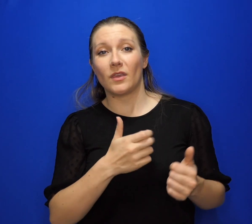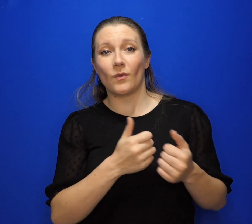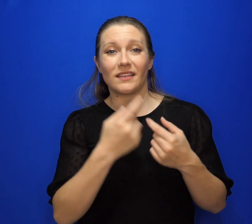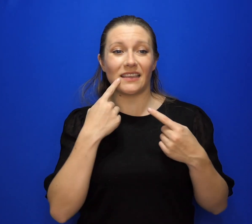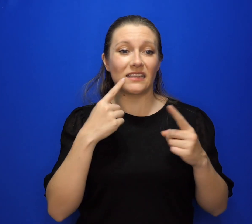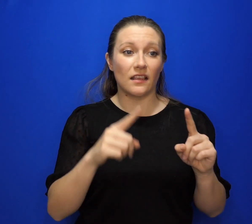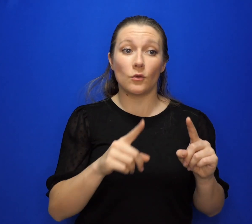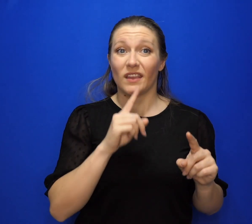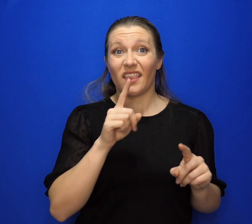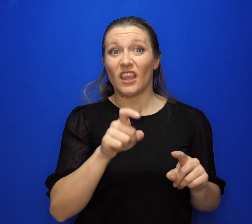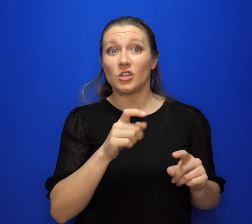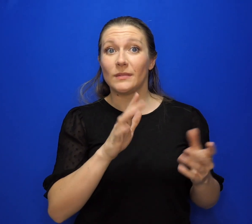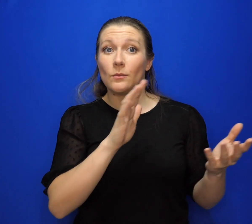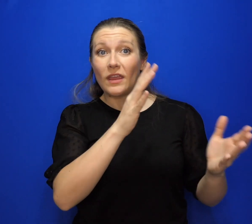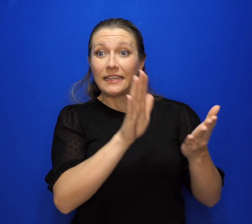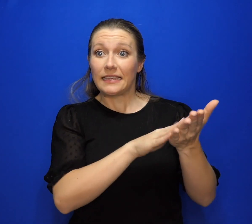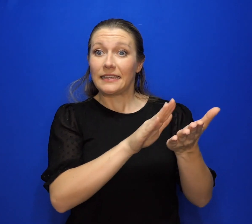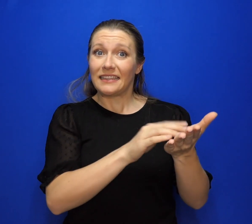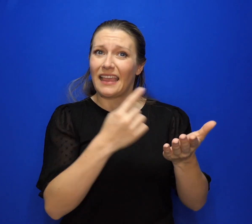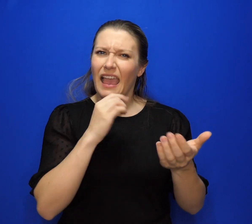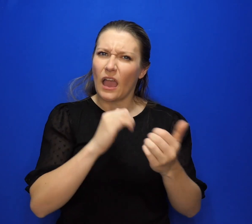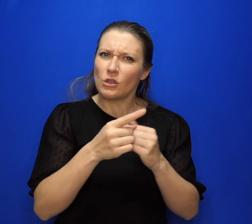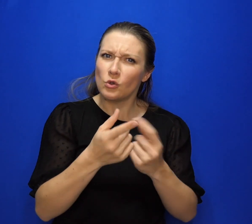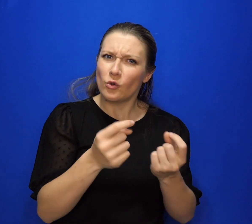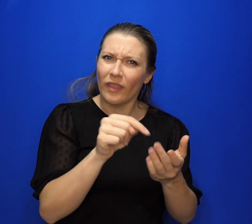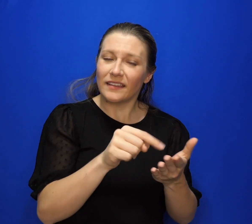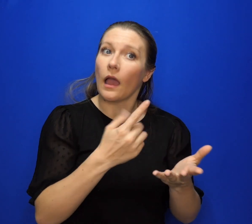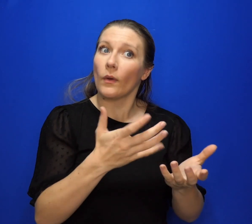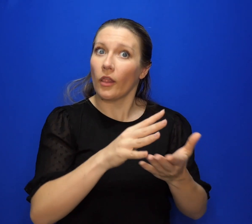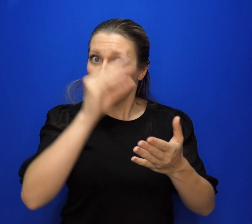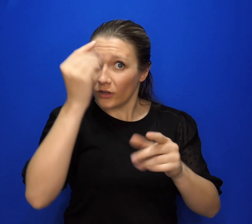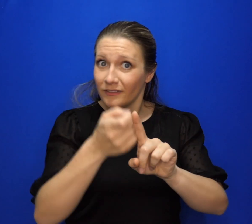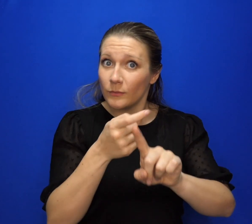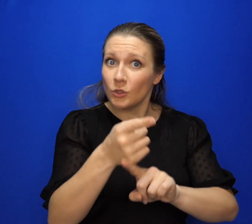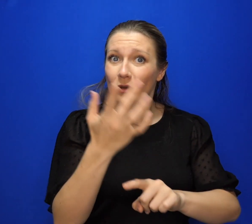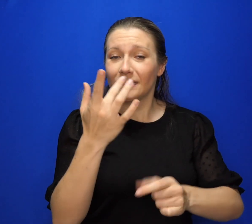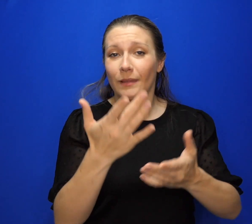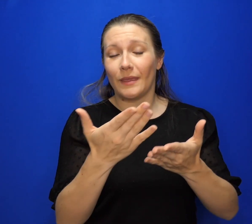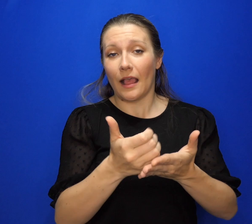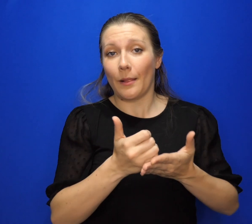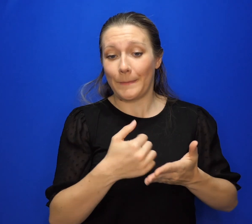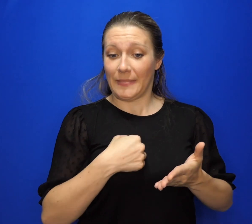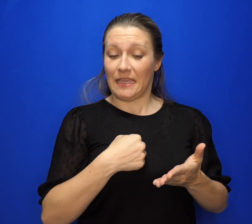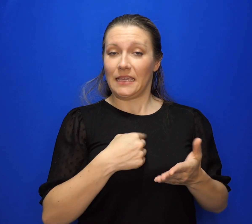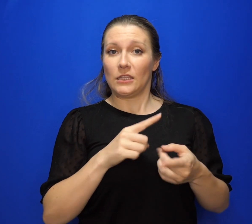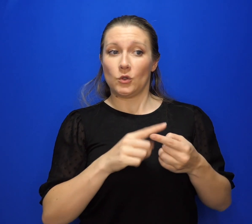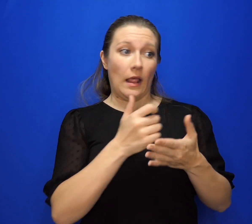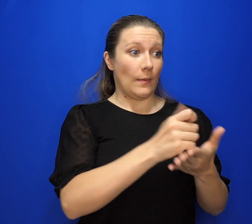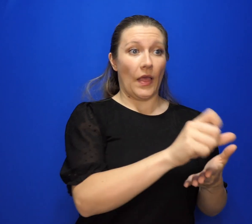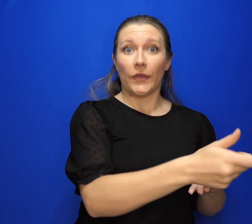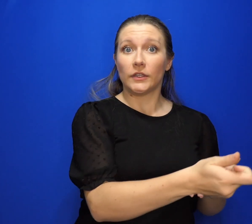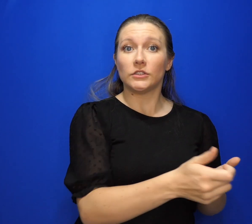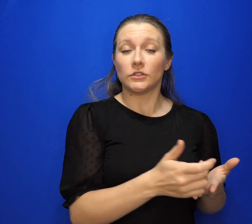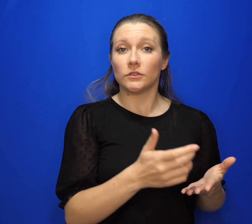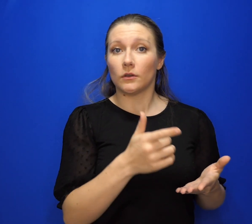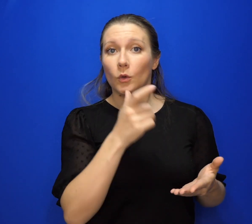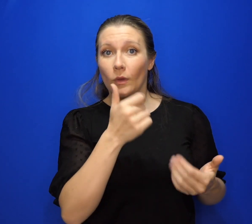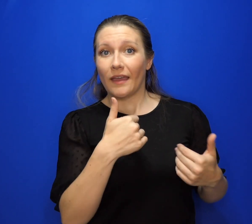this? Let me learn a little bit because it may help me to help others who have similar, but I